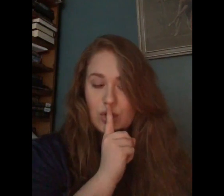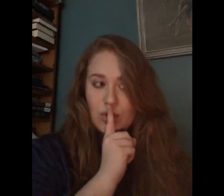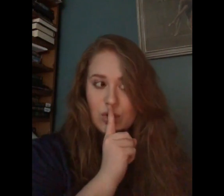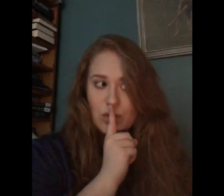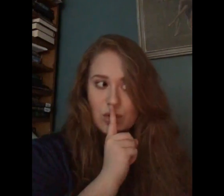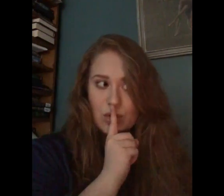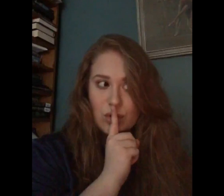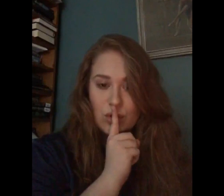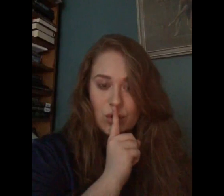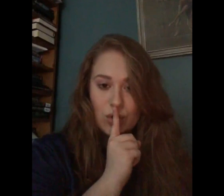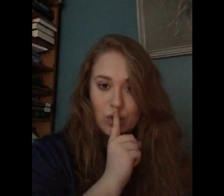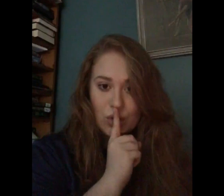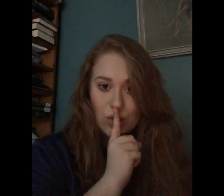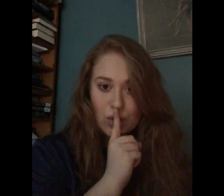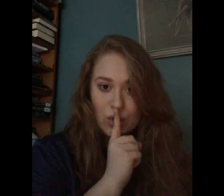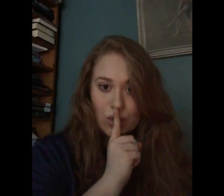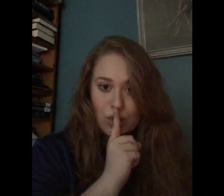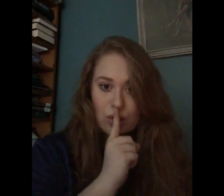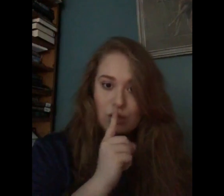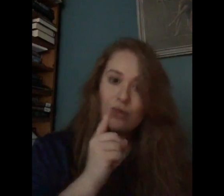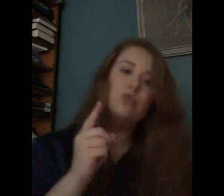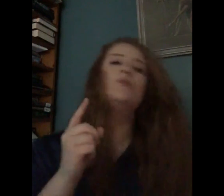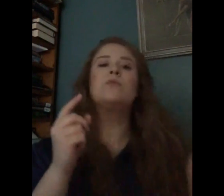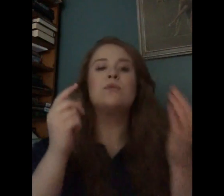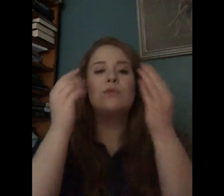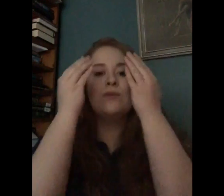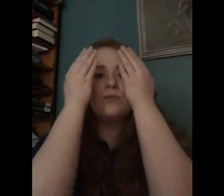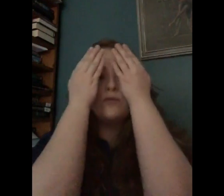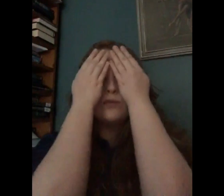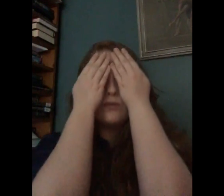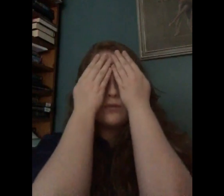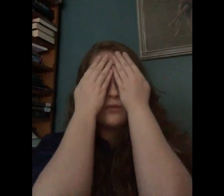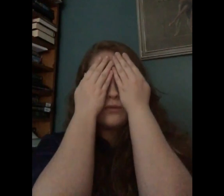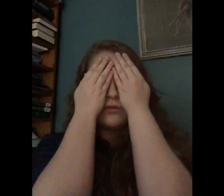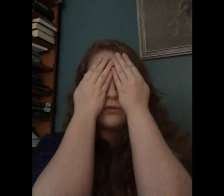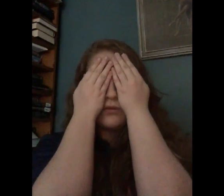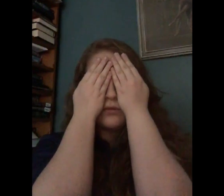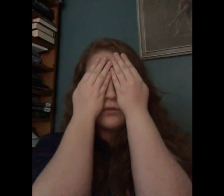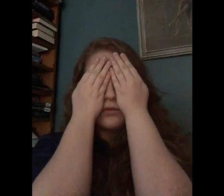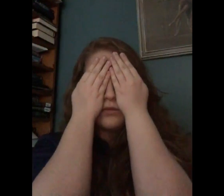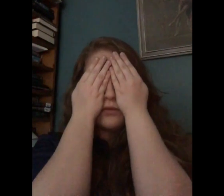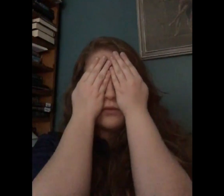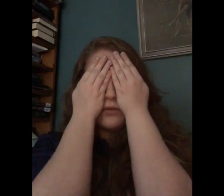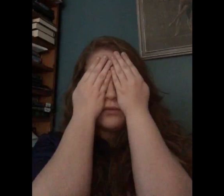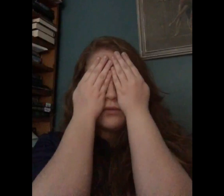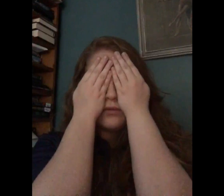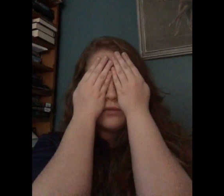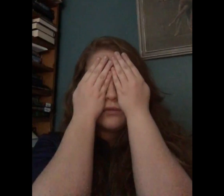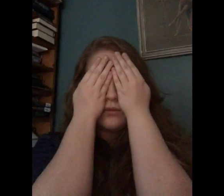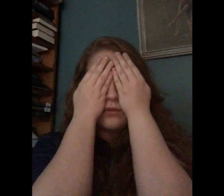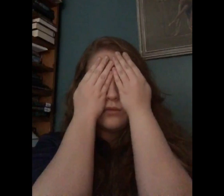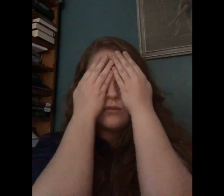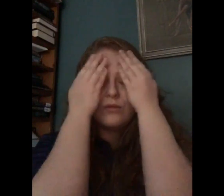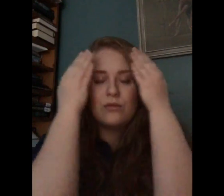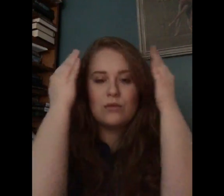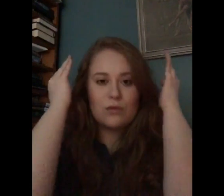I'm the water Consuming all my kindness I'm for